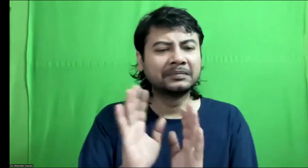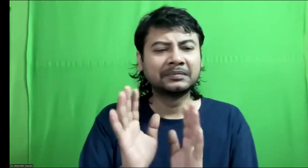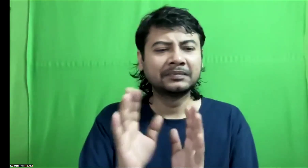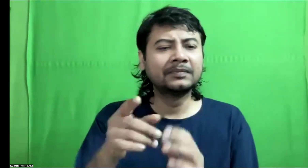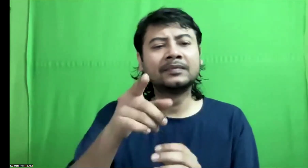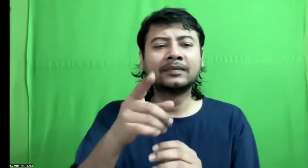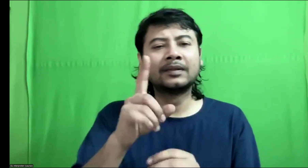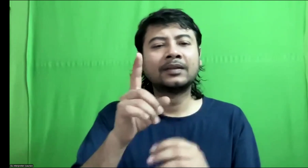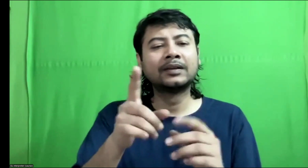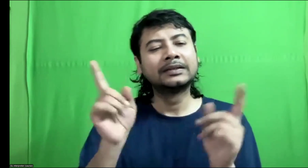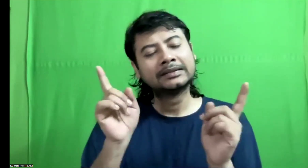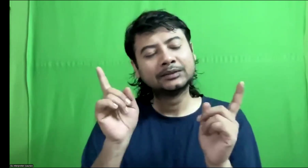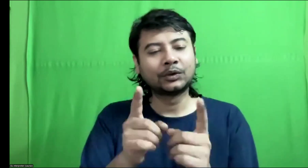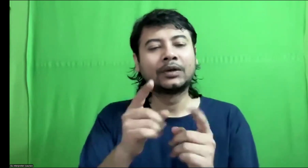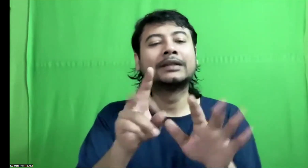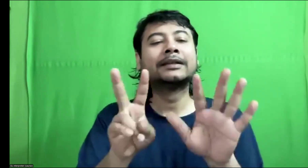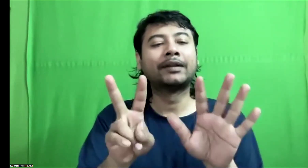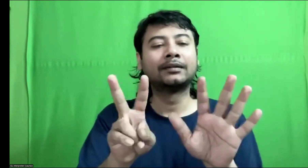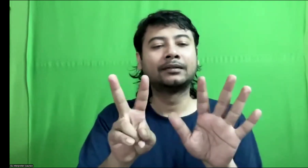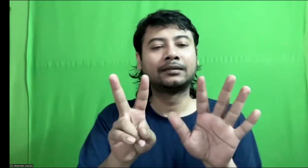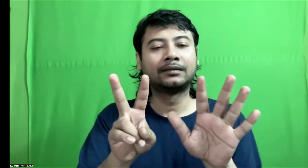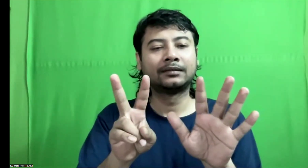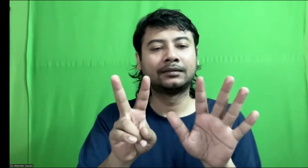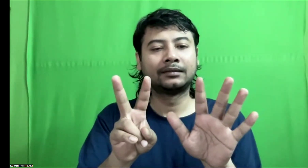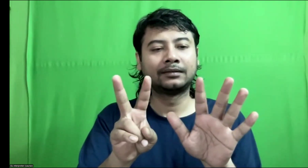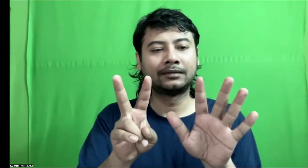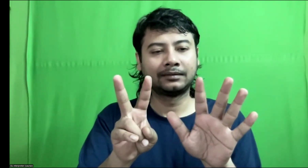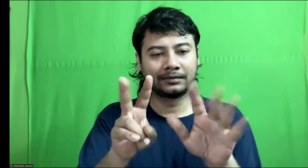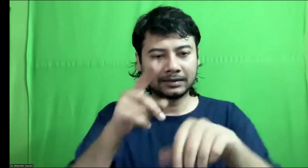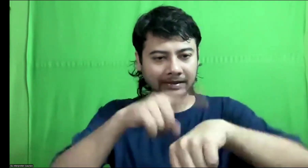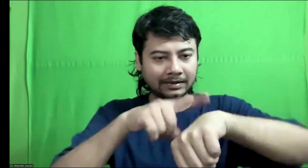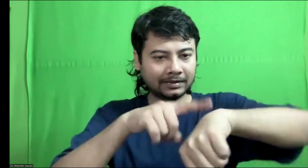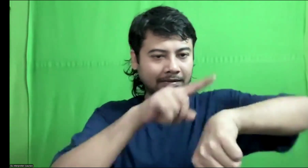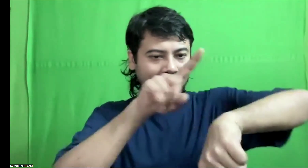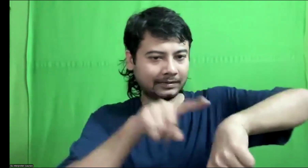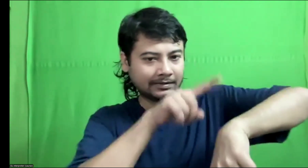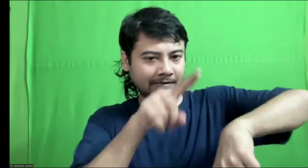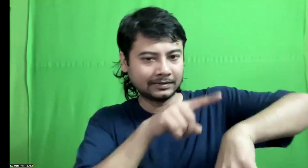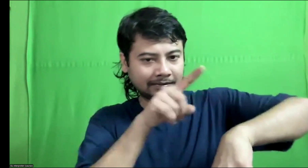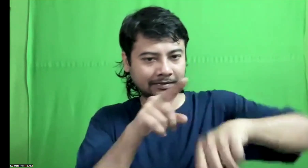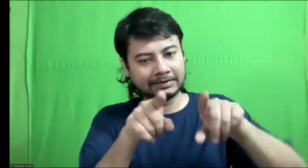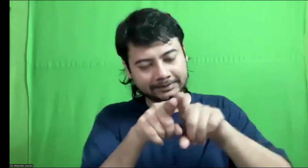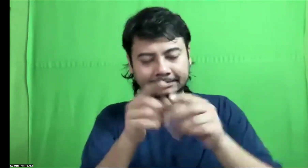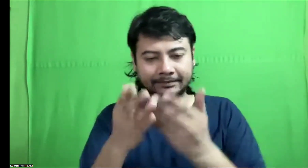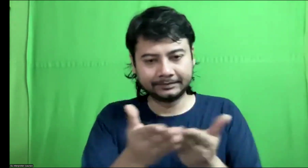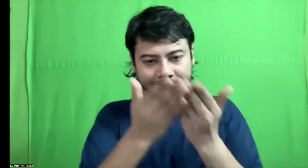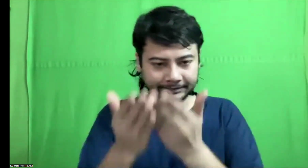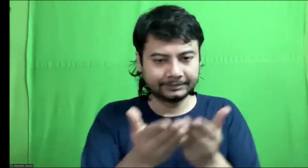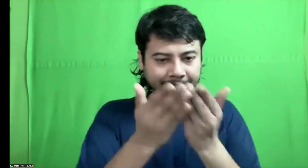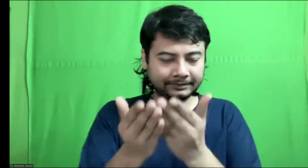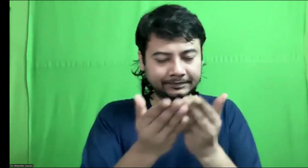That's it. Chant Hare Krishna seven times and just have some dry prasadam, like I was telling you, keep it